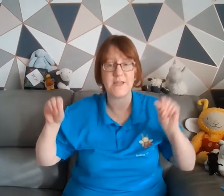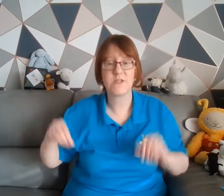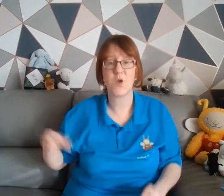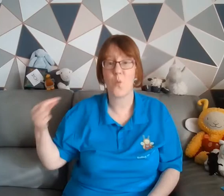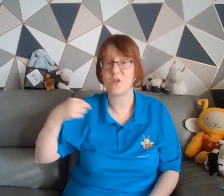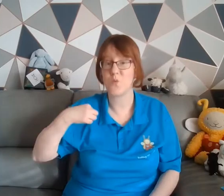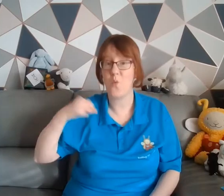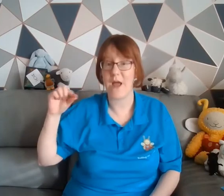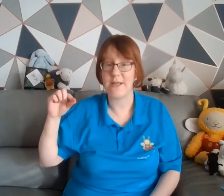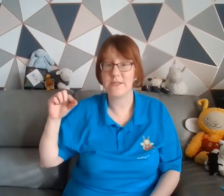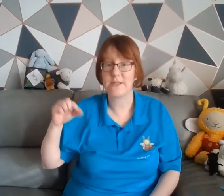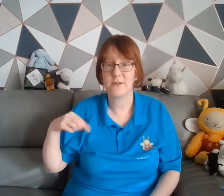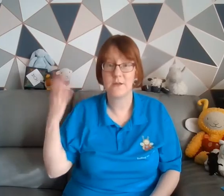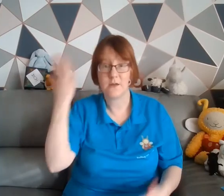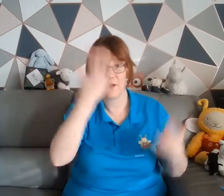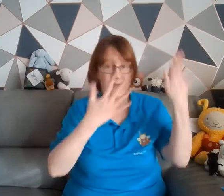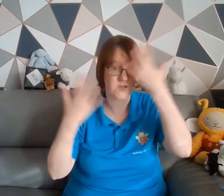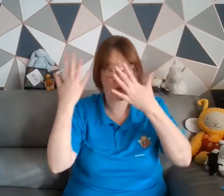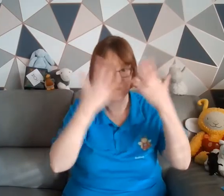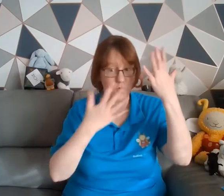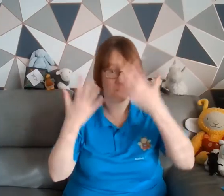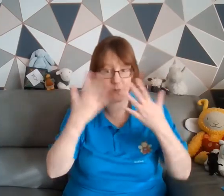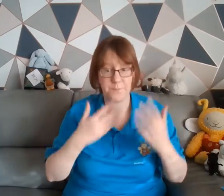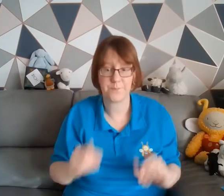fleece was white as snow.